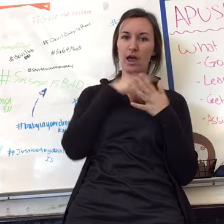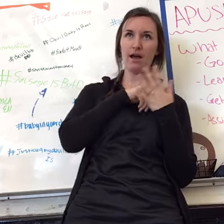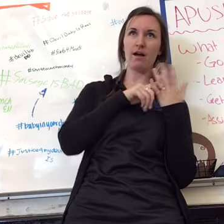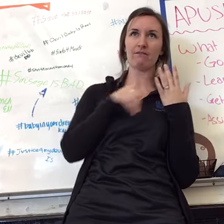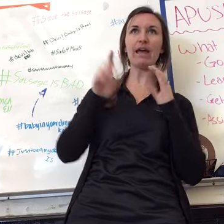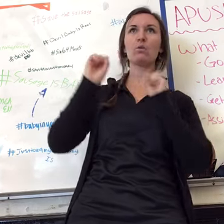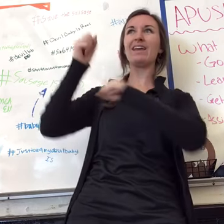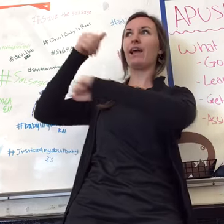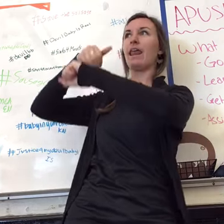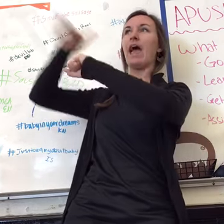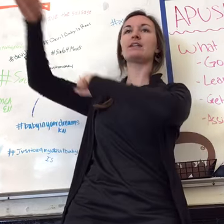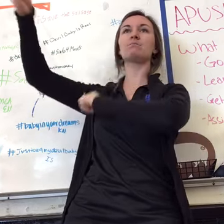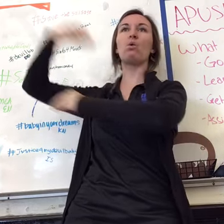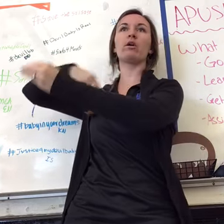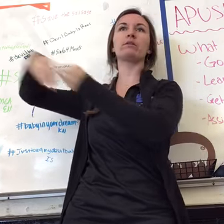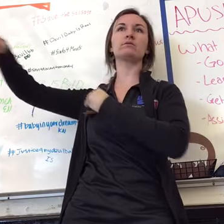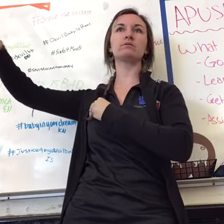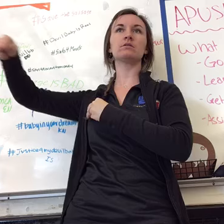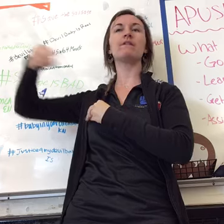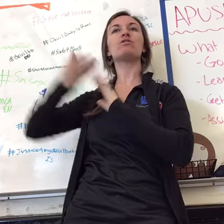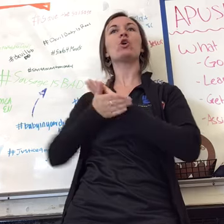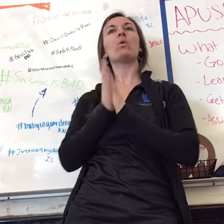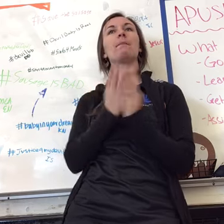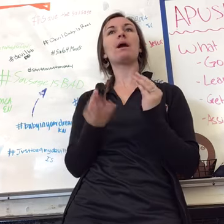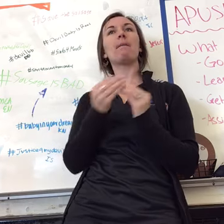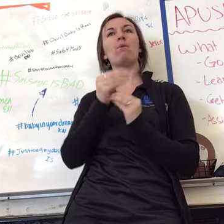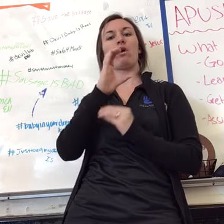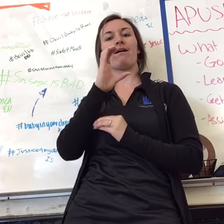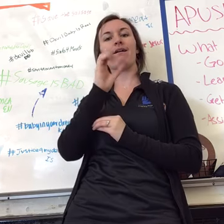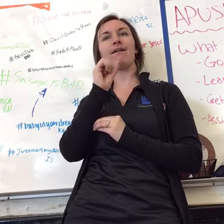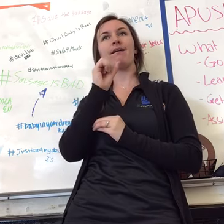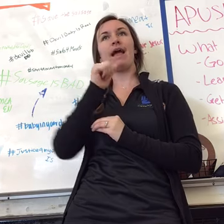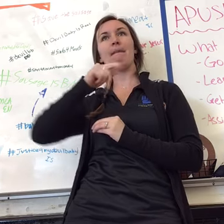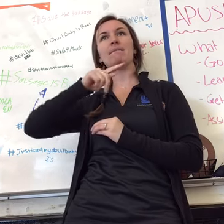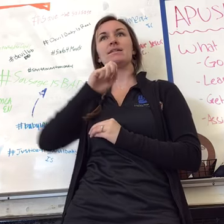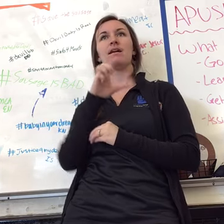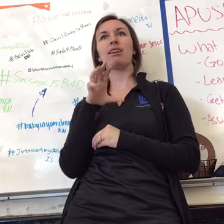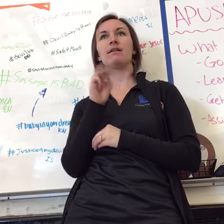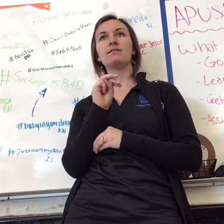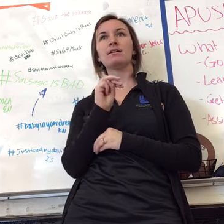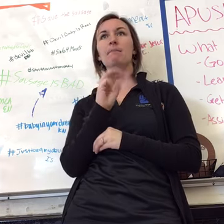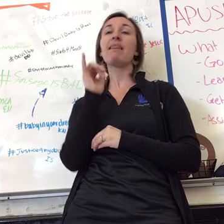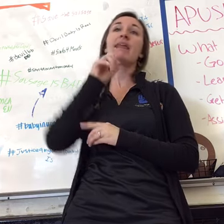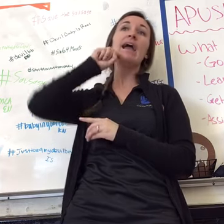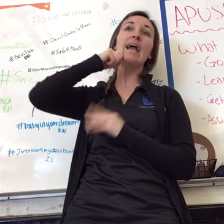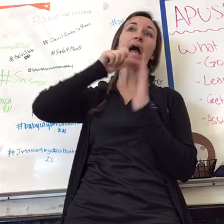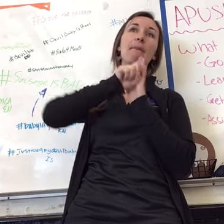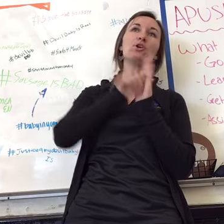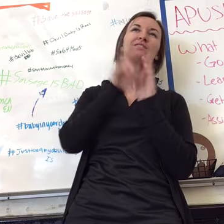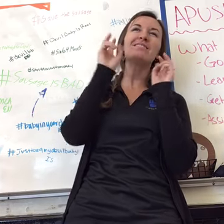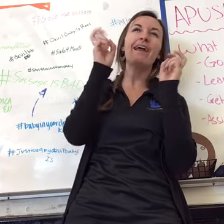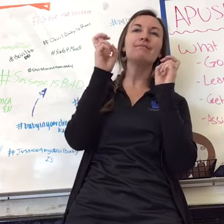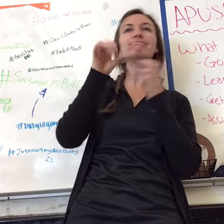capitalistic. States become known for certain things like Apple State in New York, cotton in the